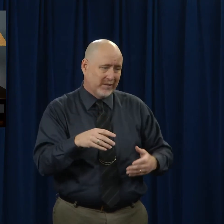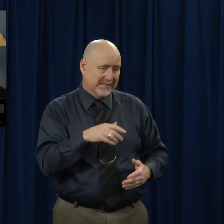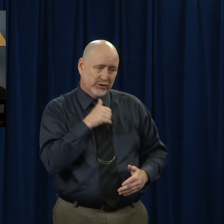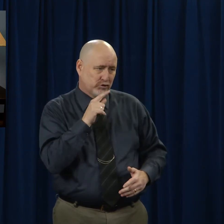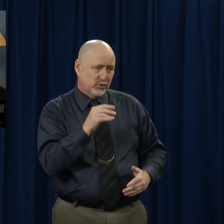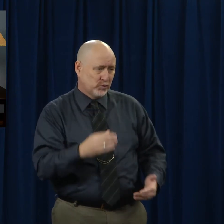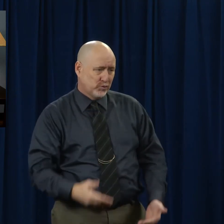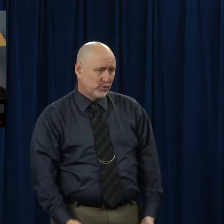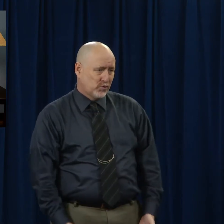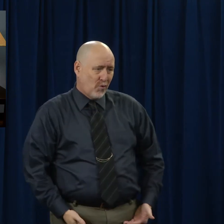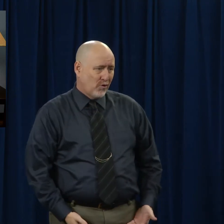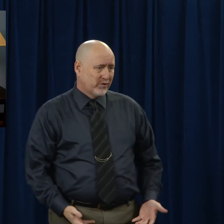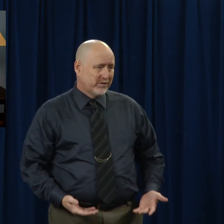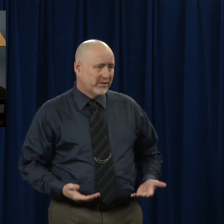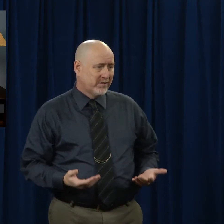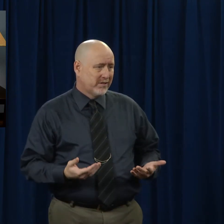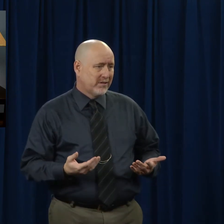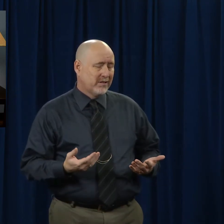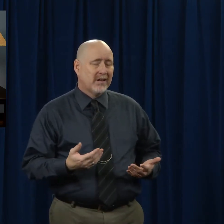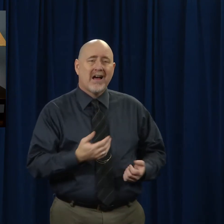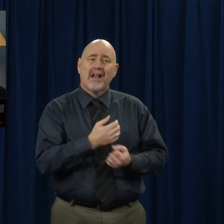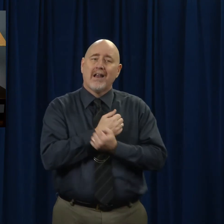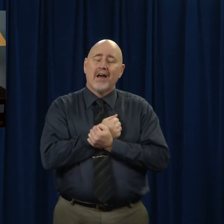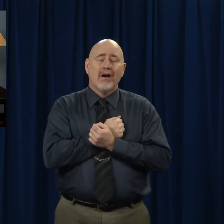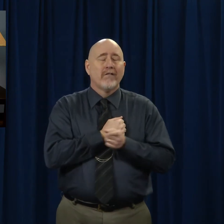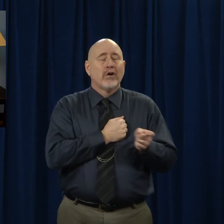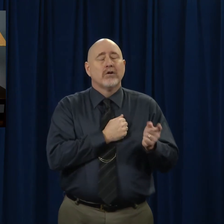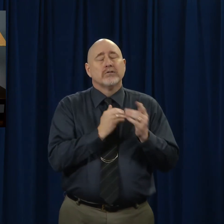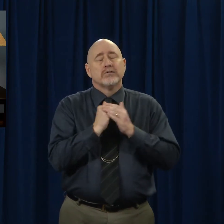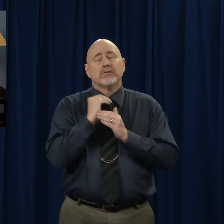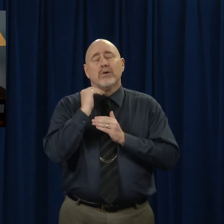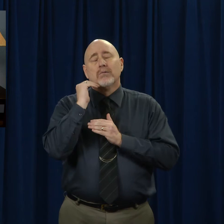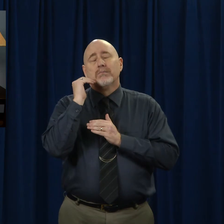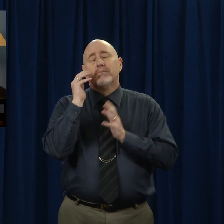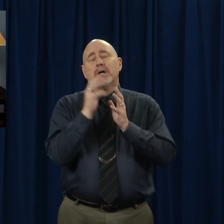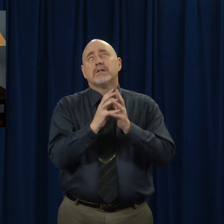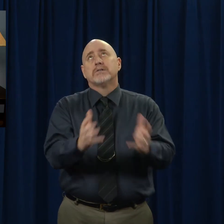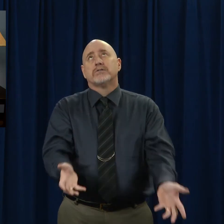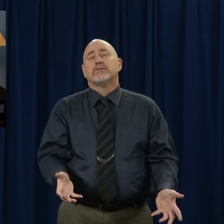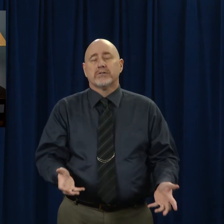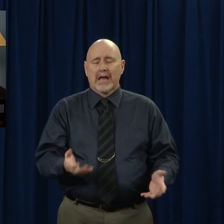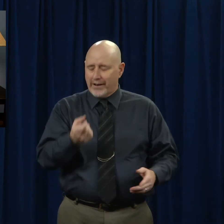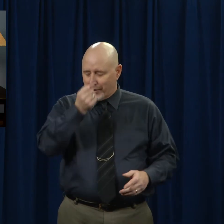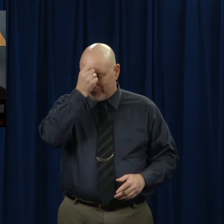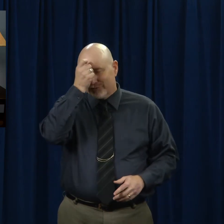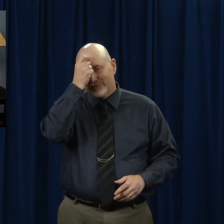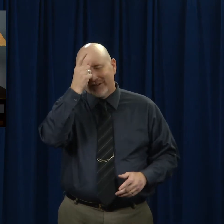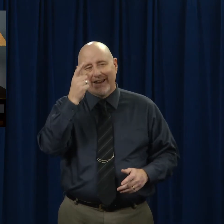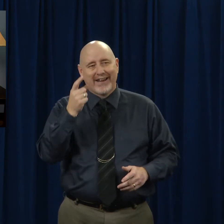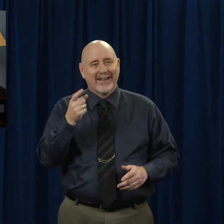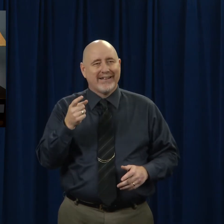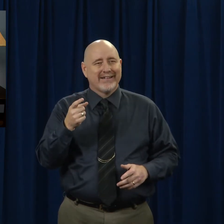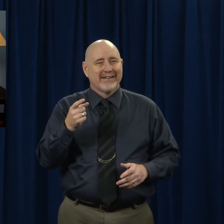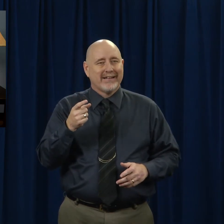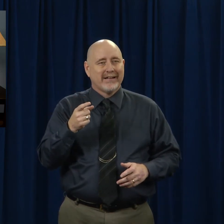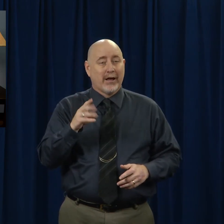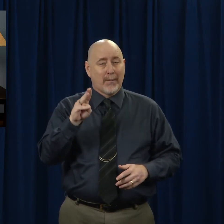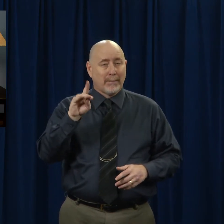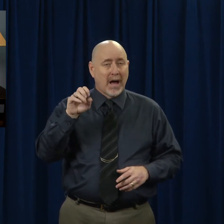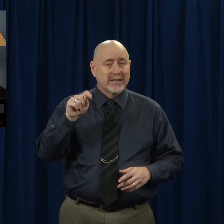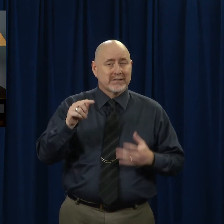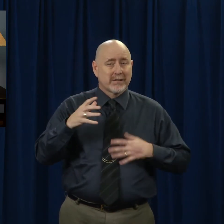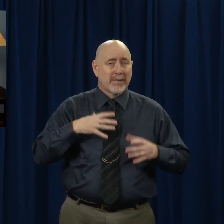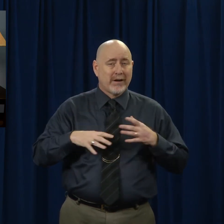it's just too short. I love her so very much. And I understand the thing about